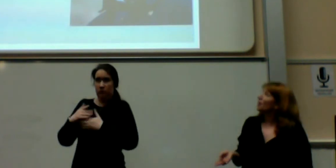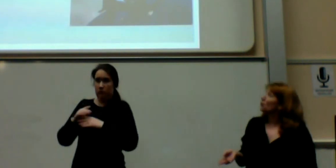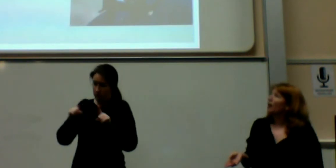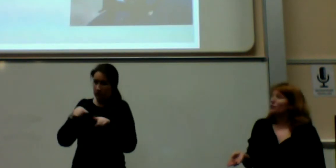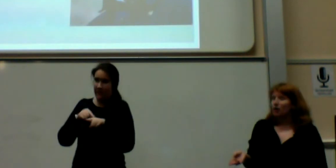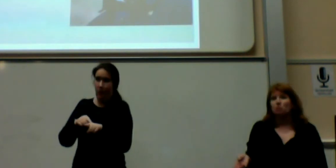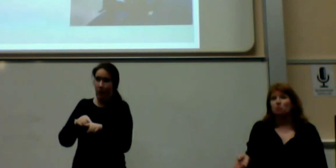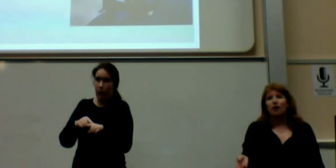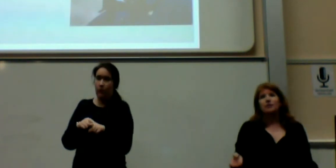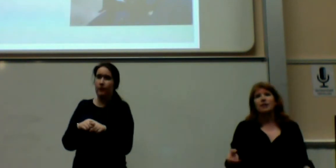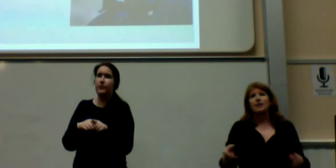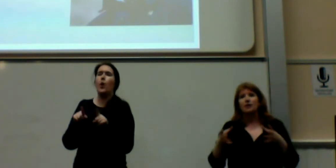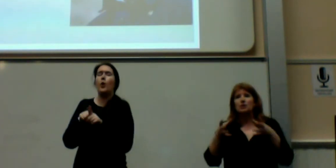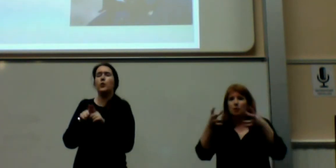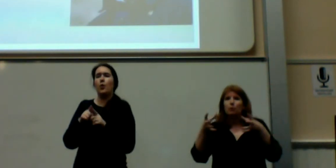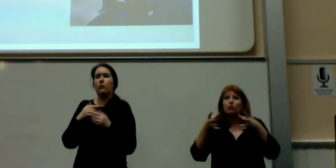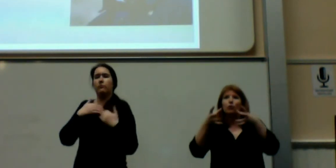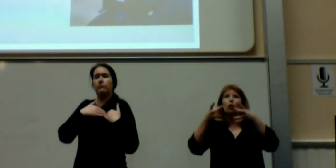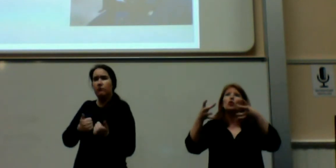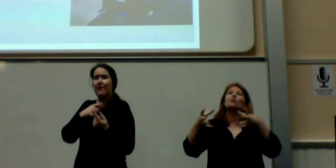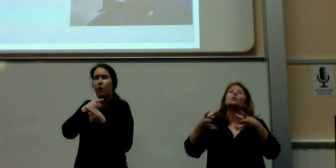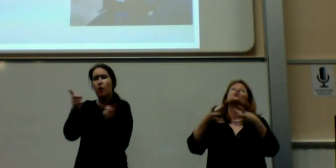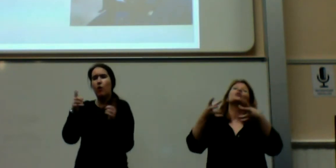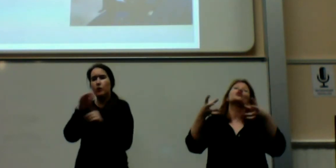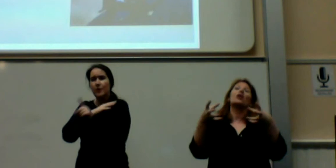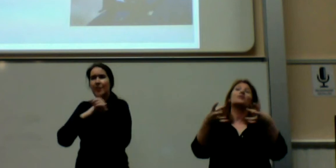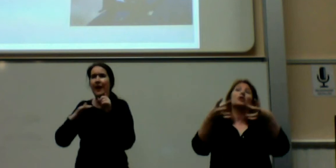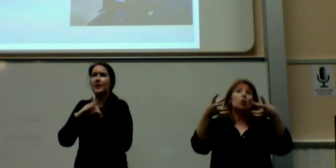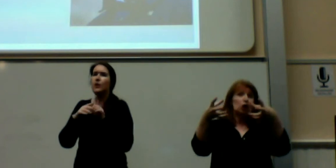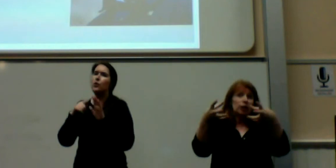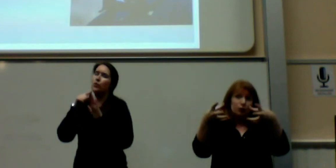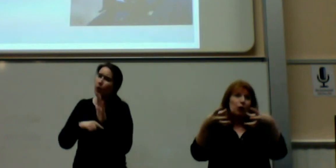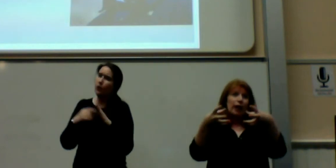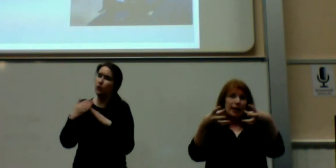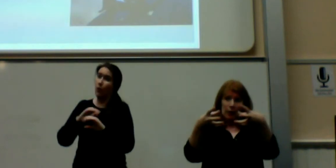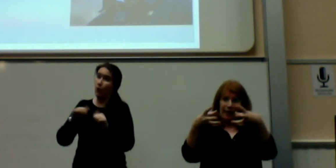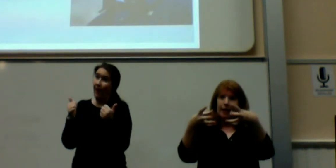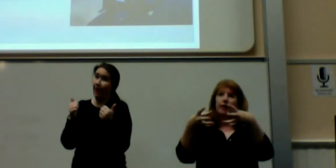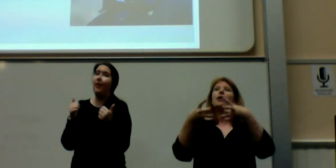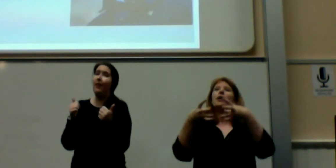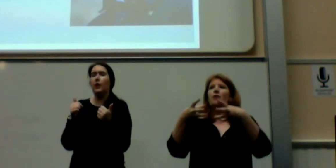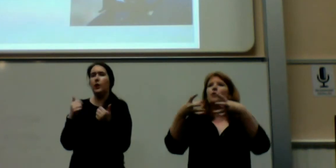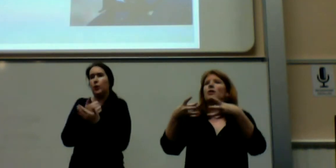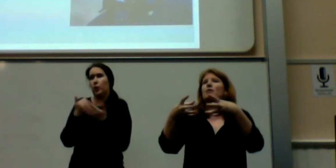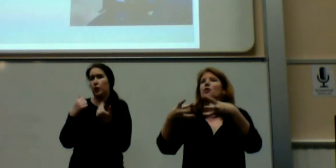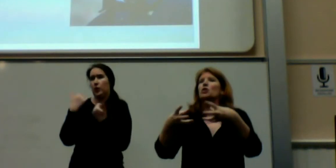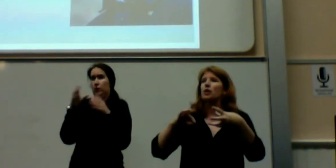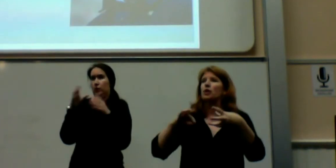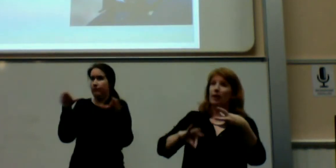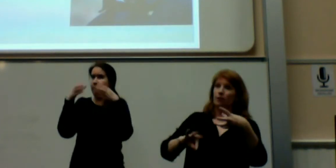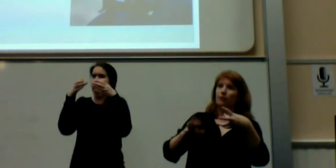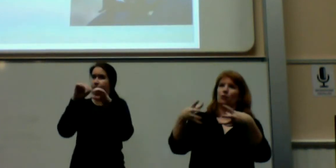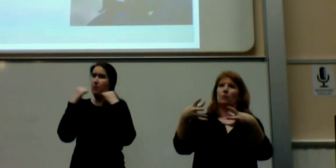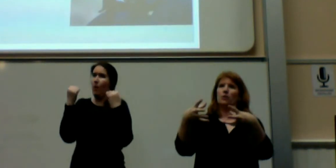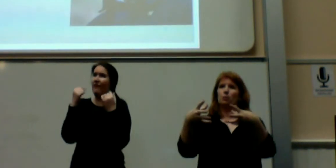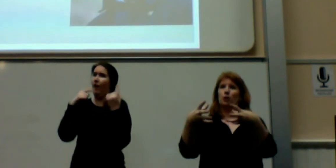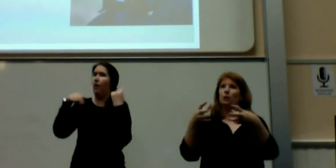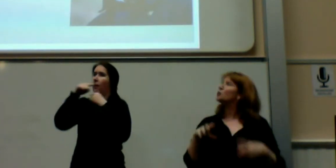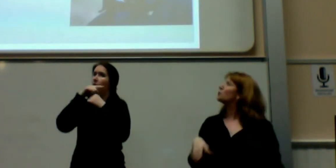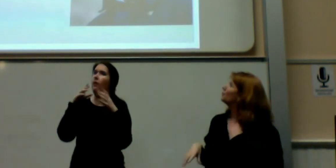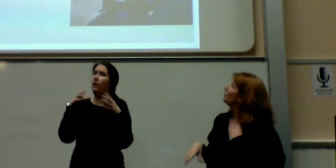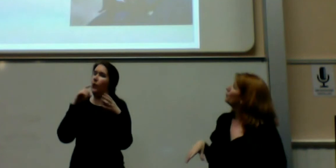Partial society-wide reciprocity, that is, the people for whom the rules often work for anyway, they're the ones that usually benefit from